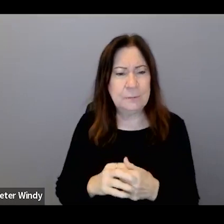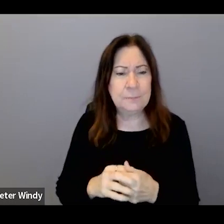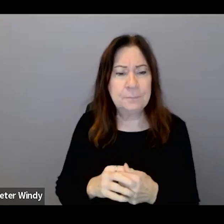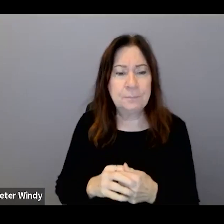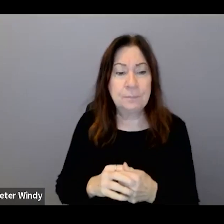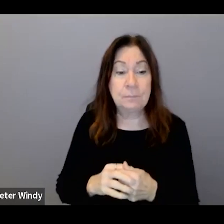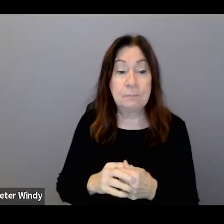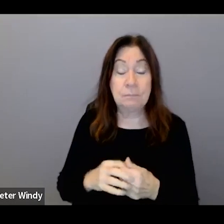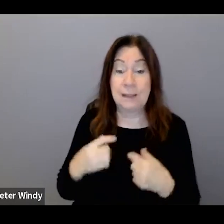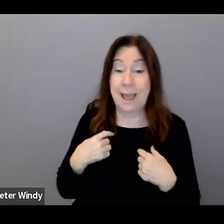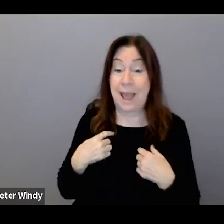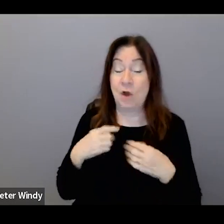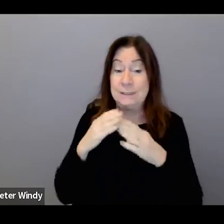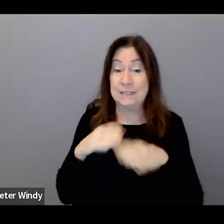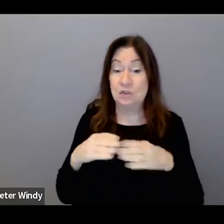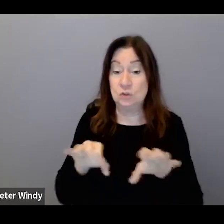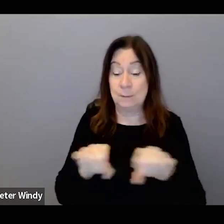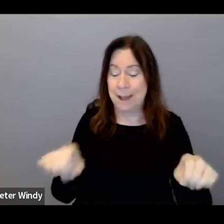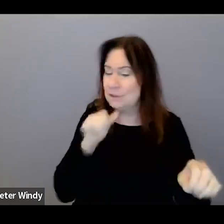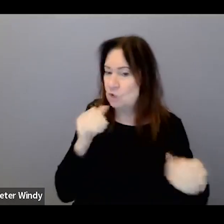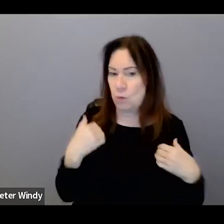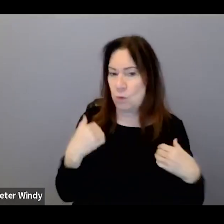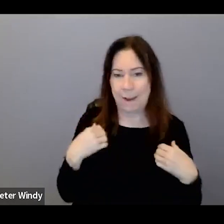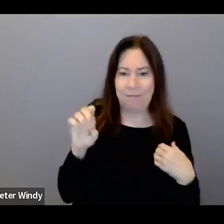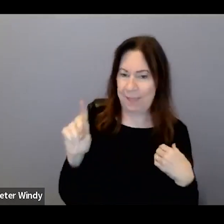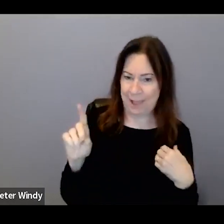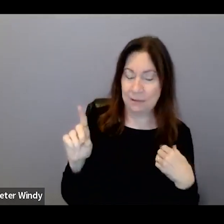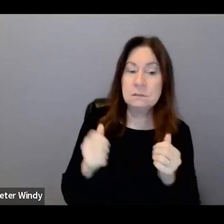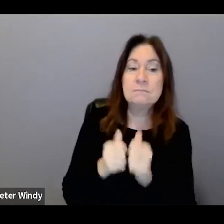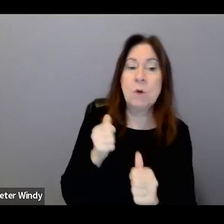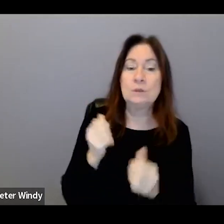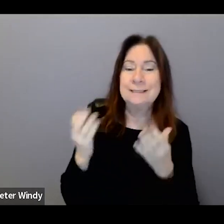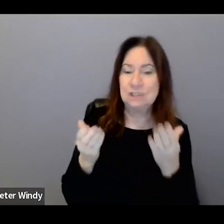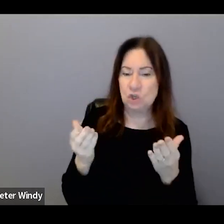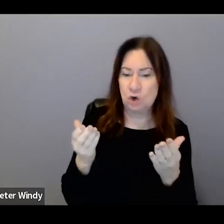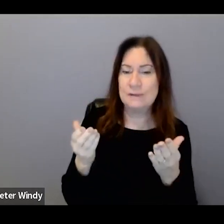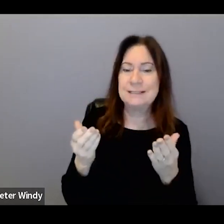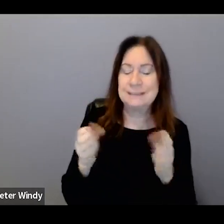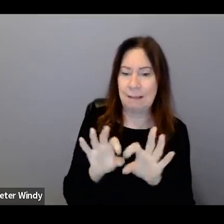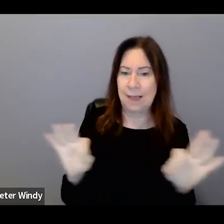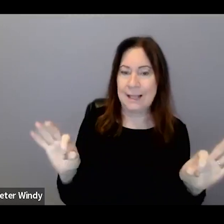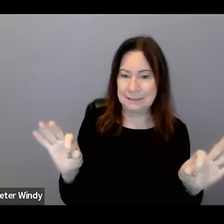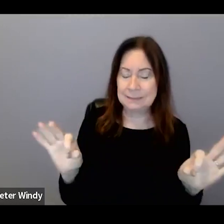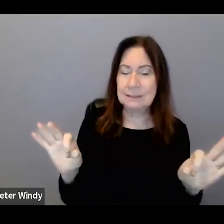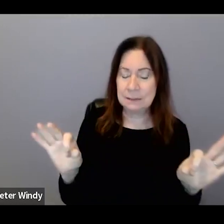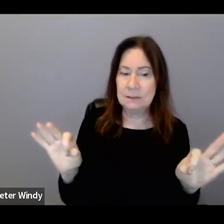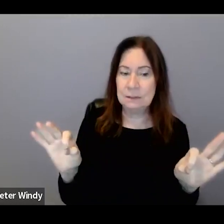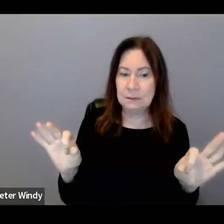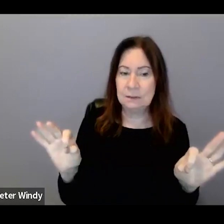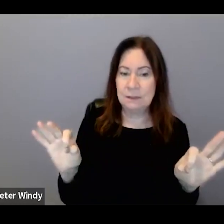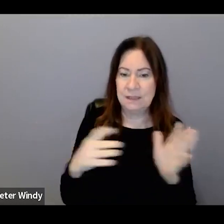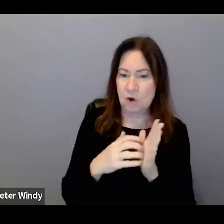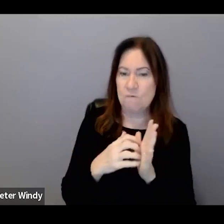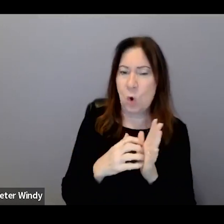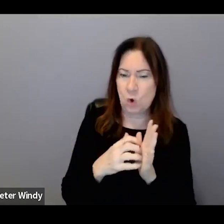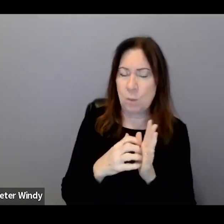Our distribution pipes do not contain lead. It's mostly service lines that are vulnerable for that,